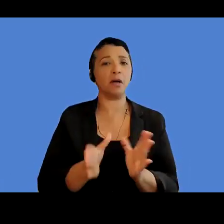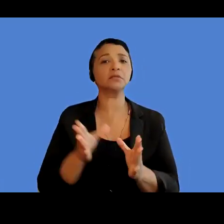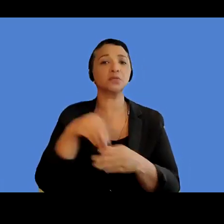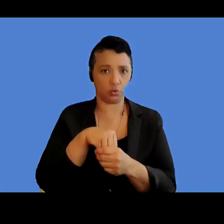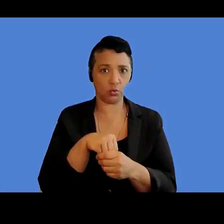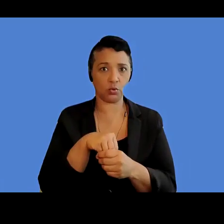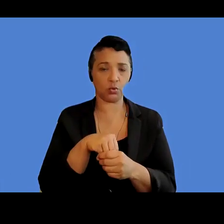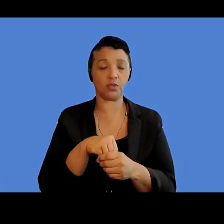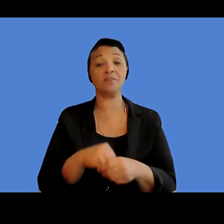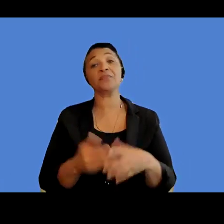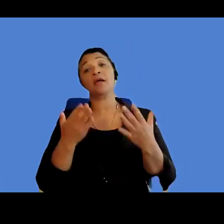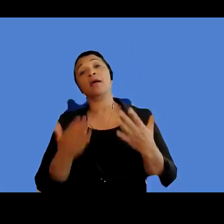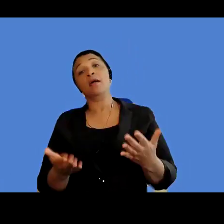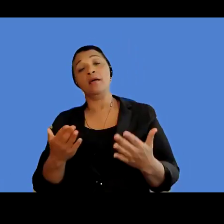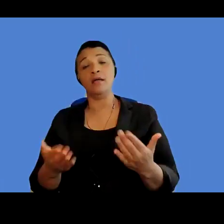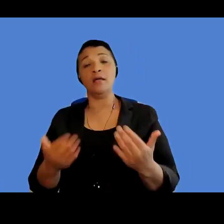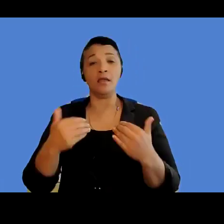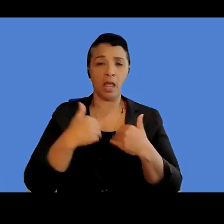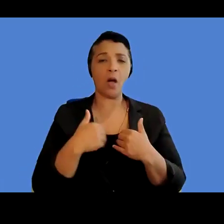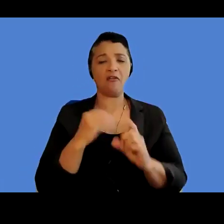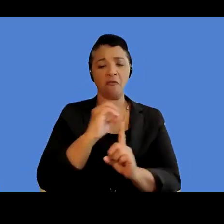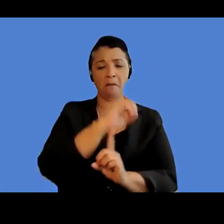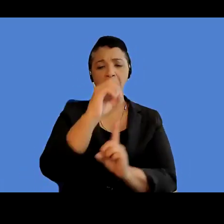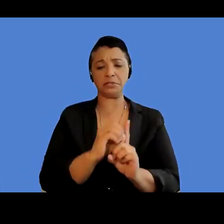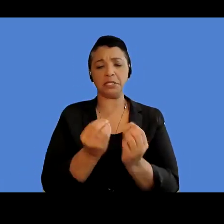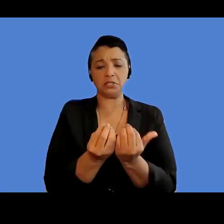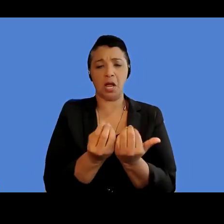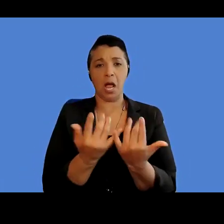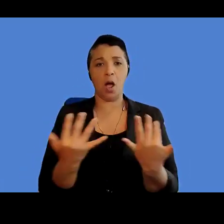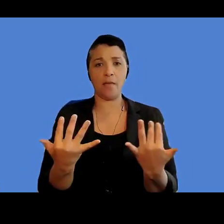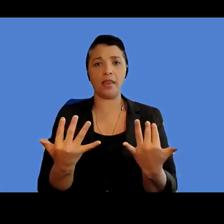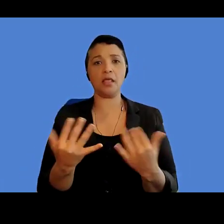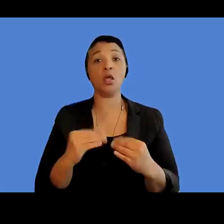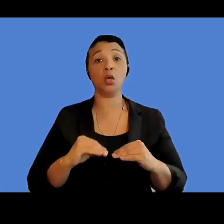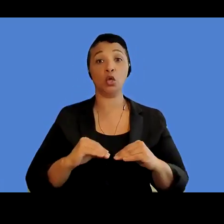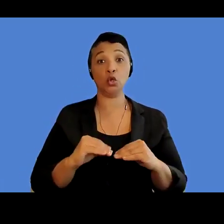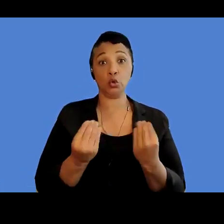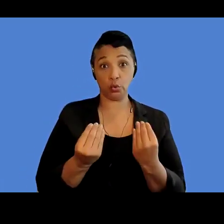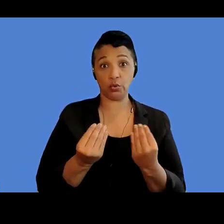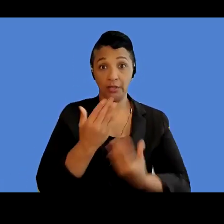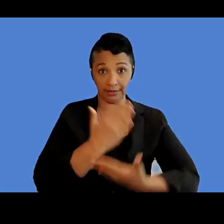So we currently have a quota in place for youth with disabilities,